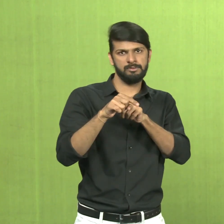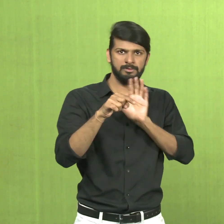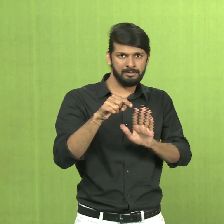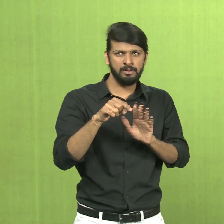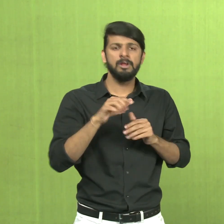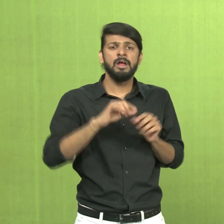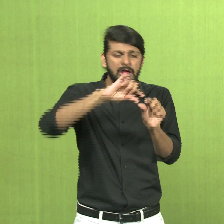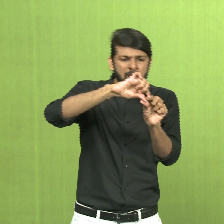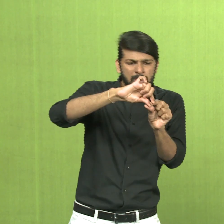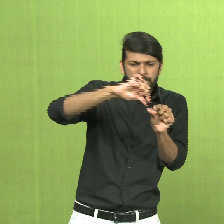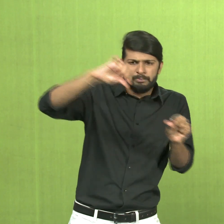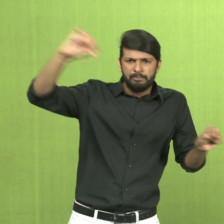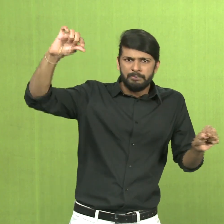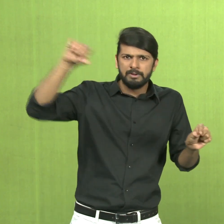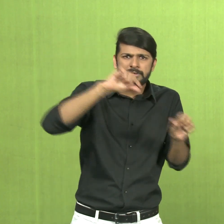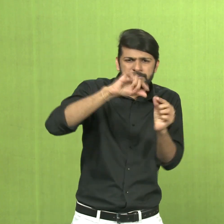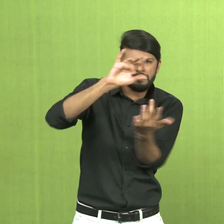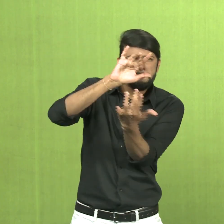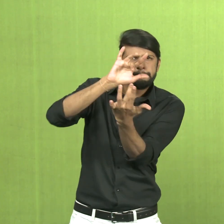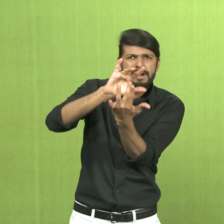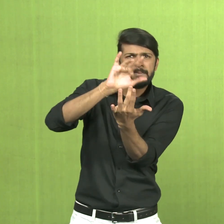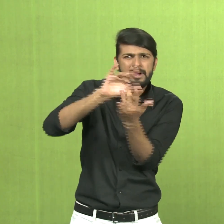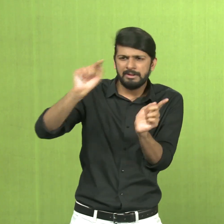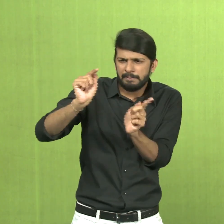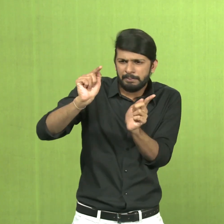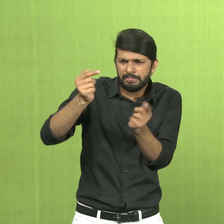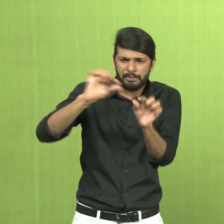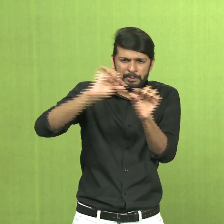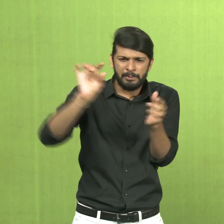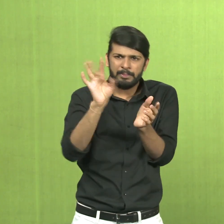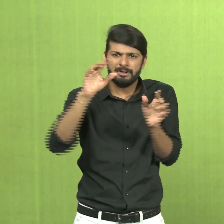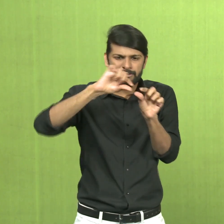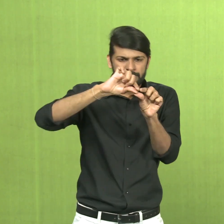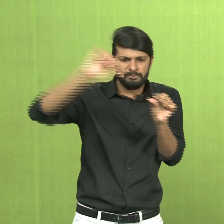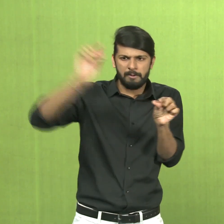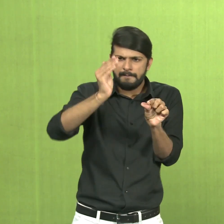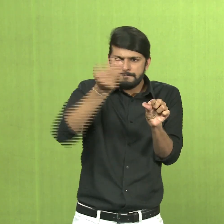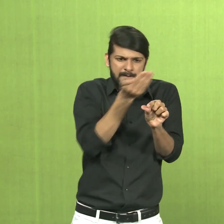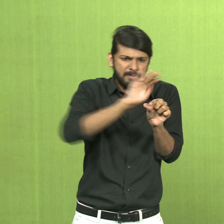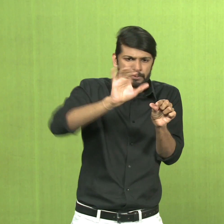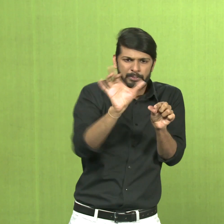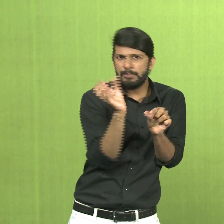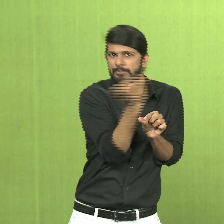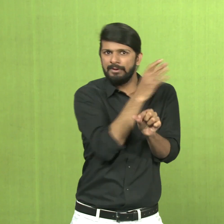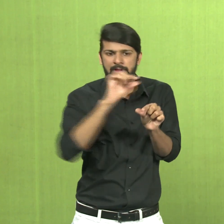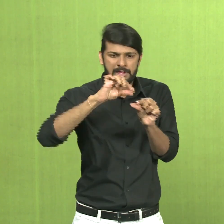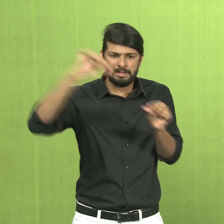And it is in the middle of the stick, there is a little bit of wool or some cloth or felt,